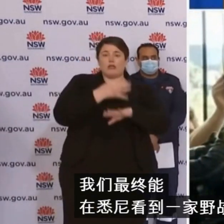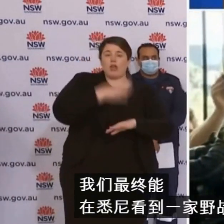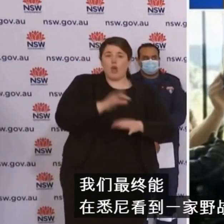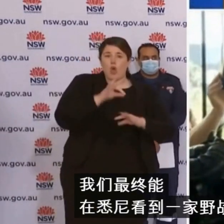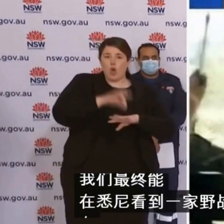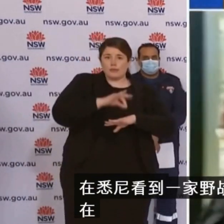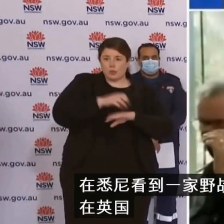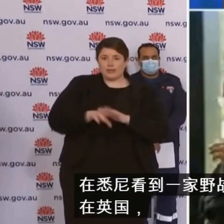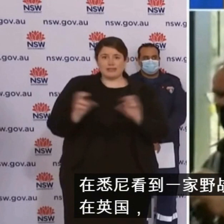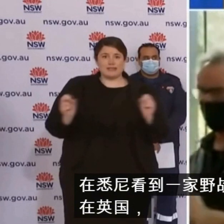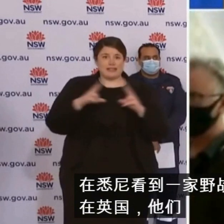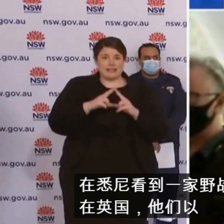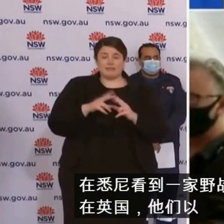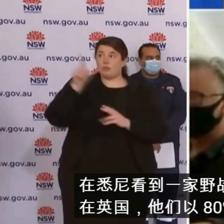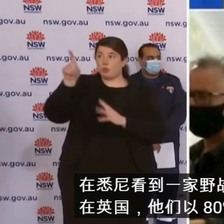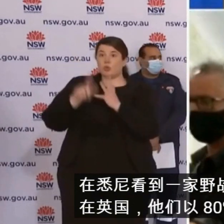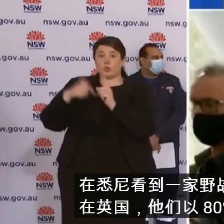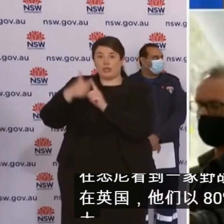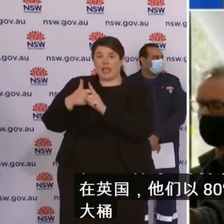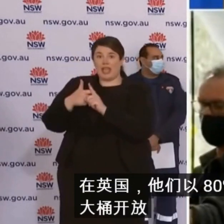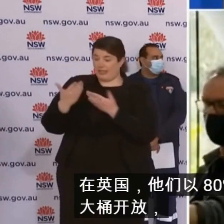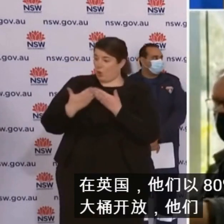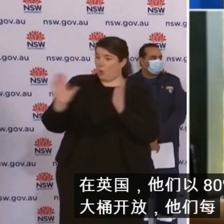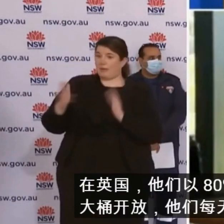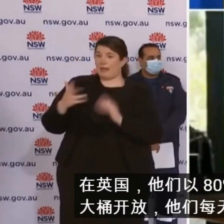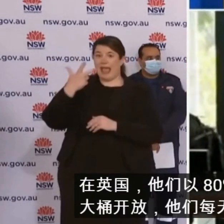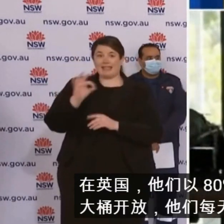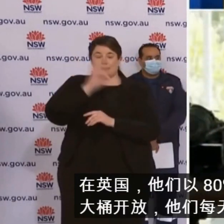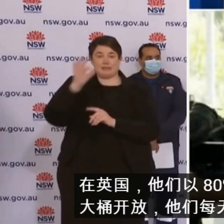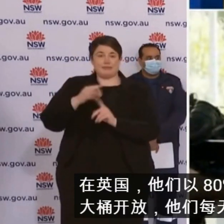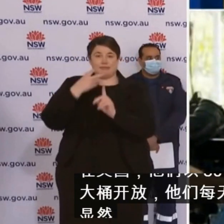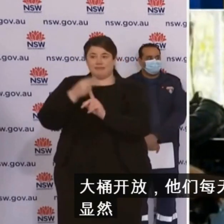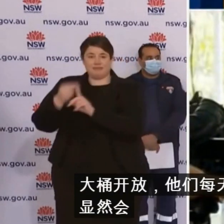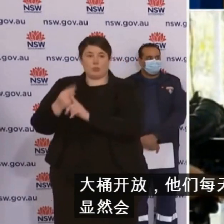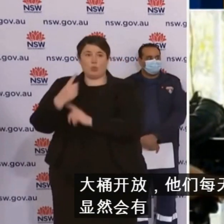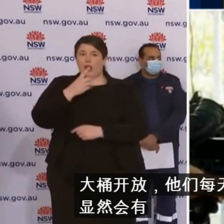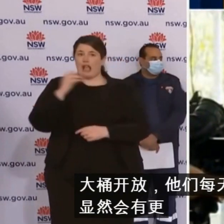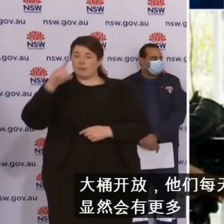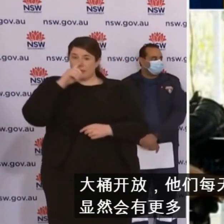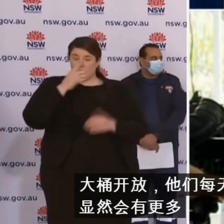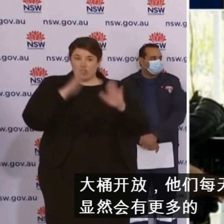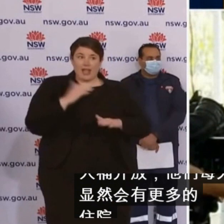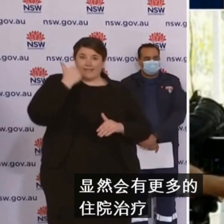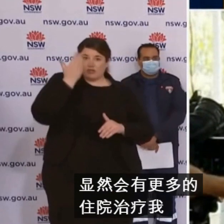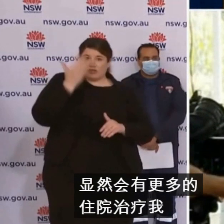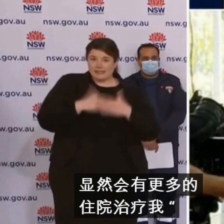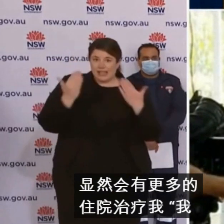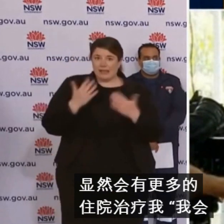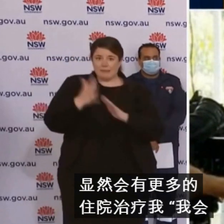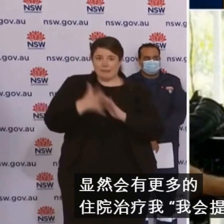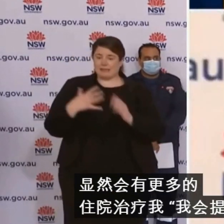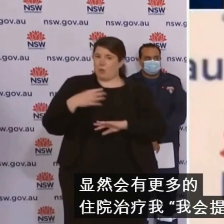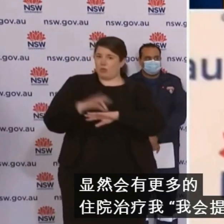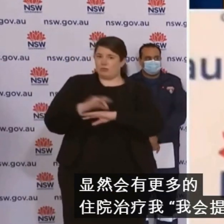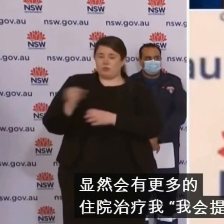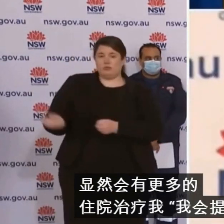Because in the UK, they opened up at 80% vax and they have 100 deaths a day. Clearly, there's going to be a lot more hospitalisations.